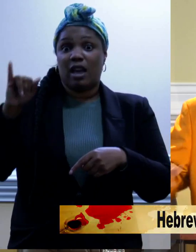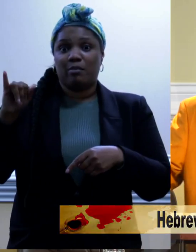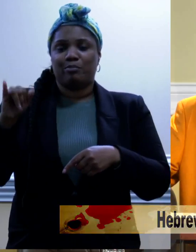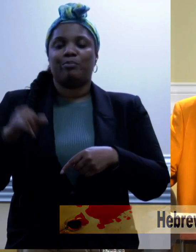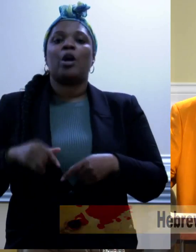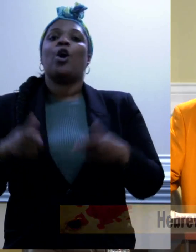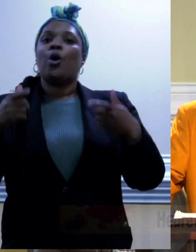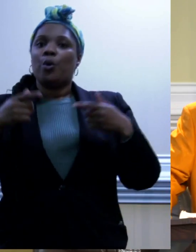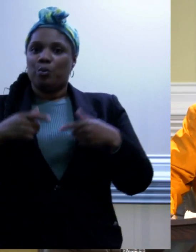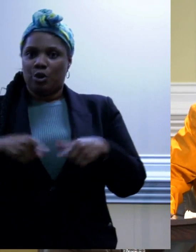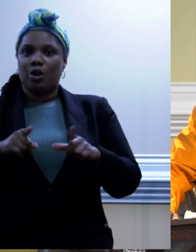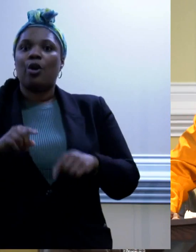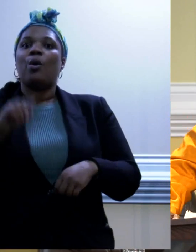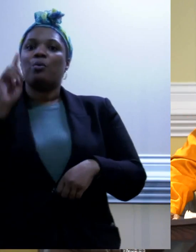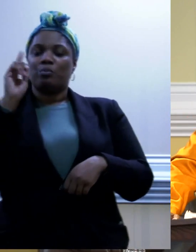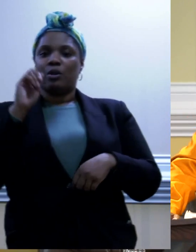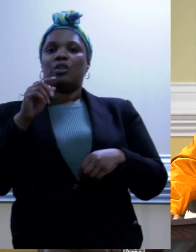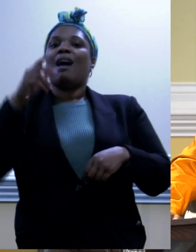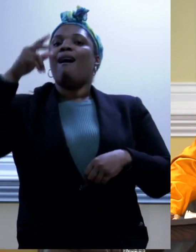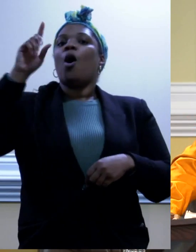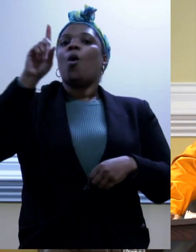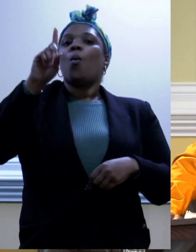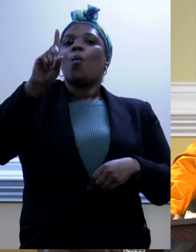the 110th chapter of Psalm.